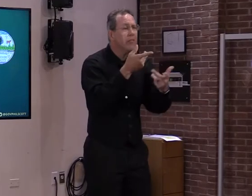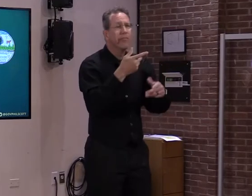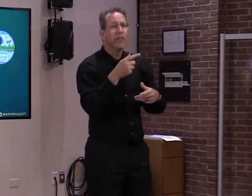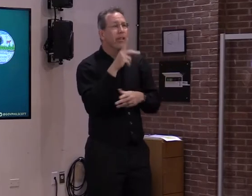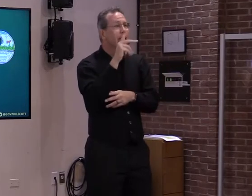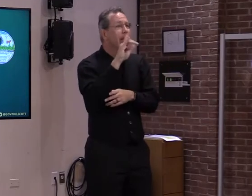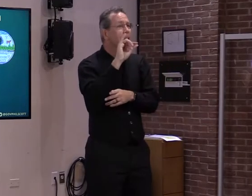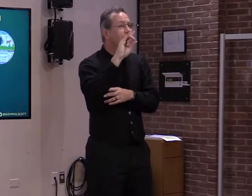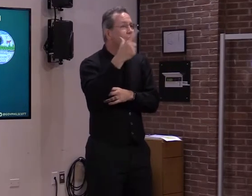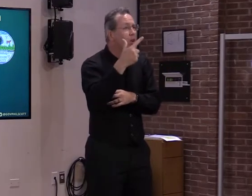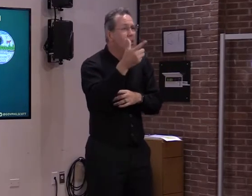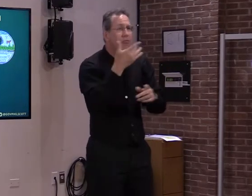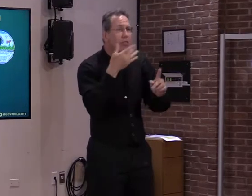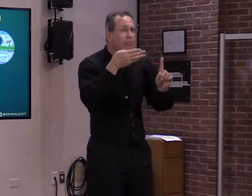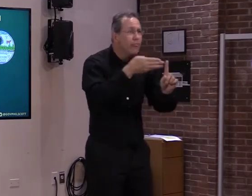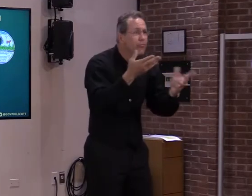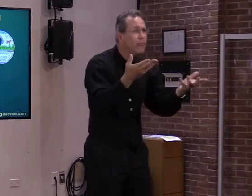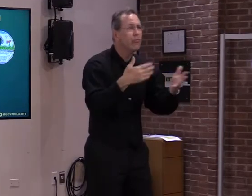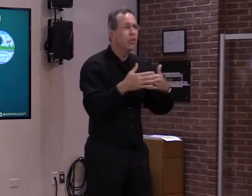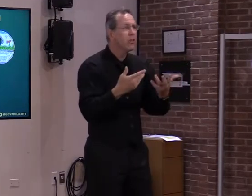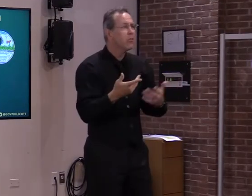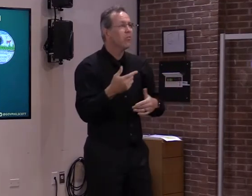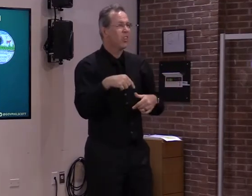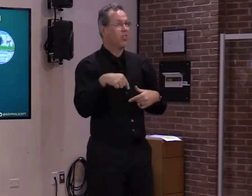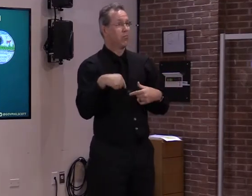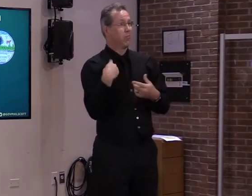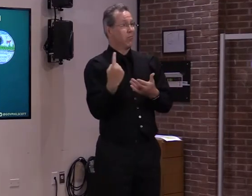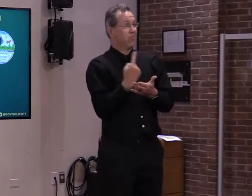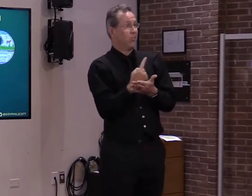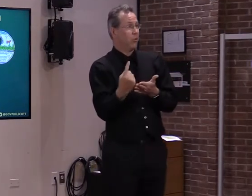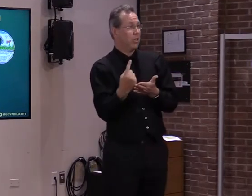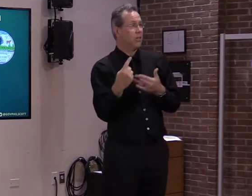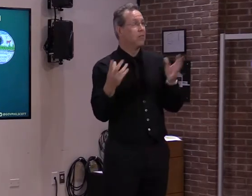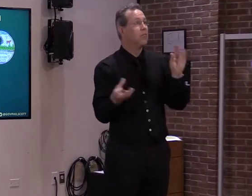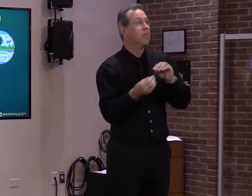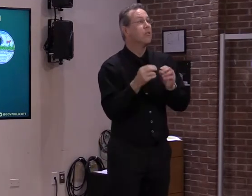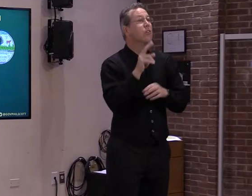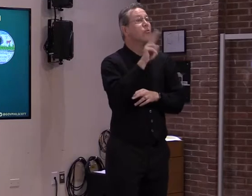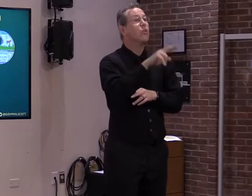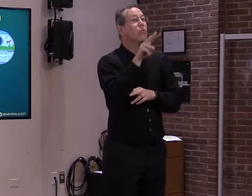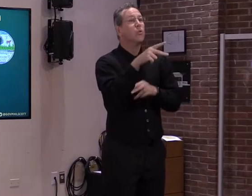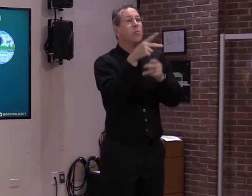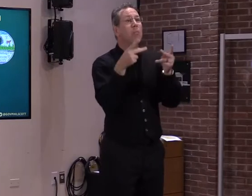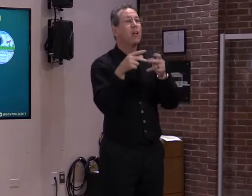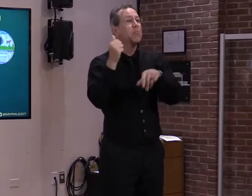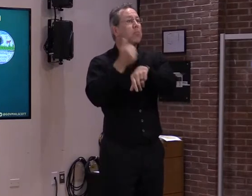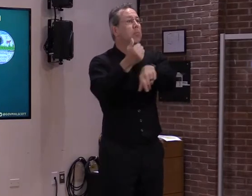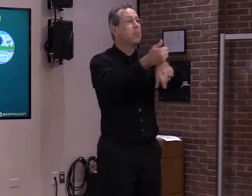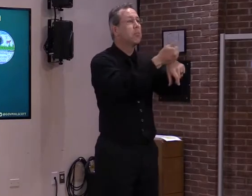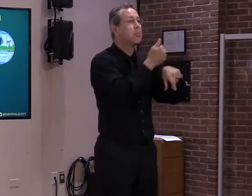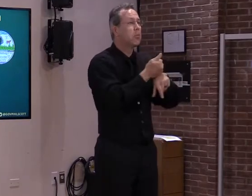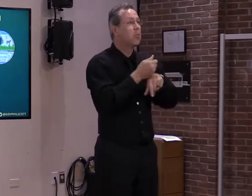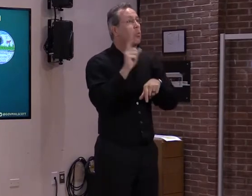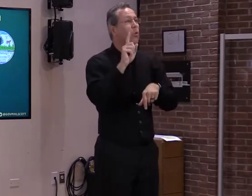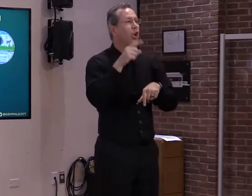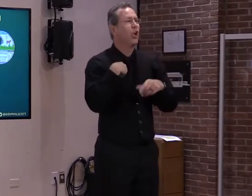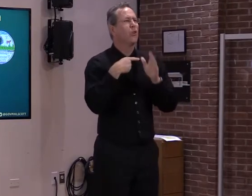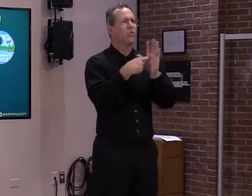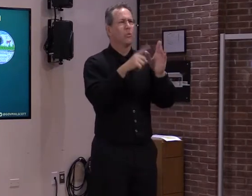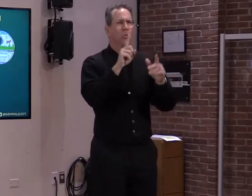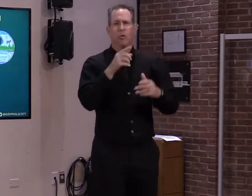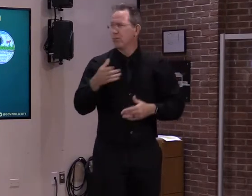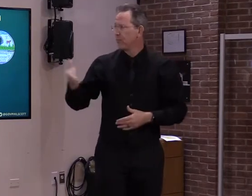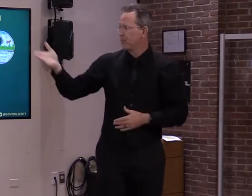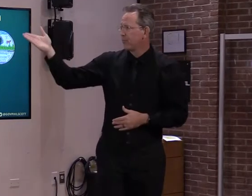this week in pop-up clinics, and you can see we haven't slowed down. We really want to keep up the effort